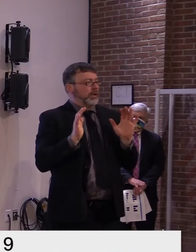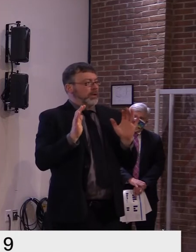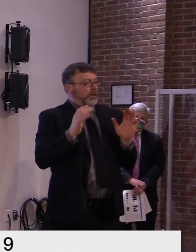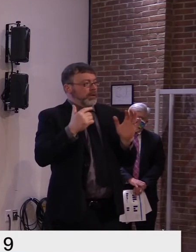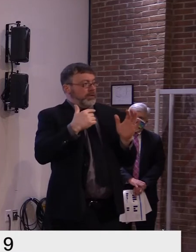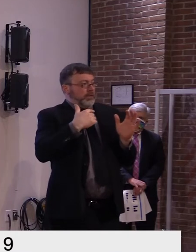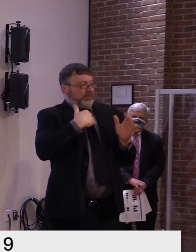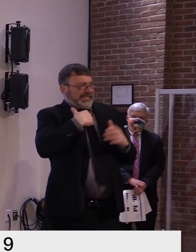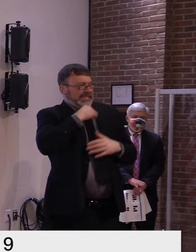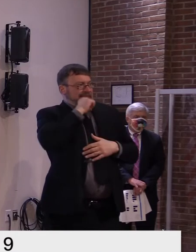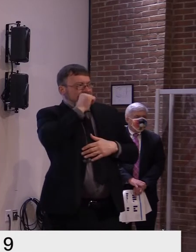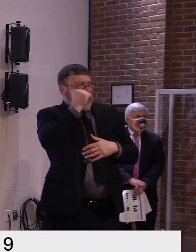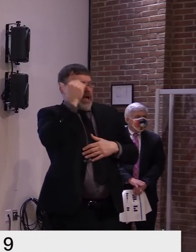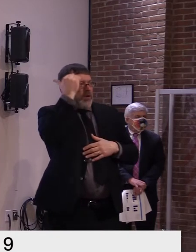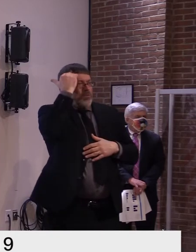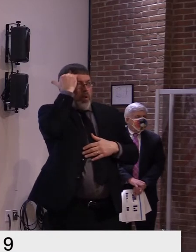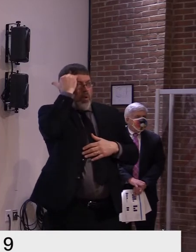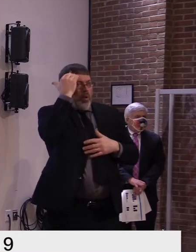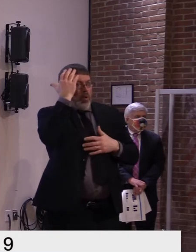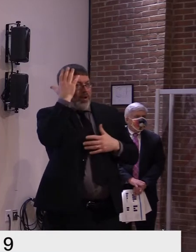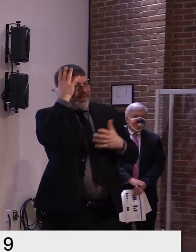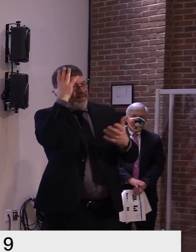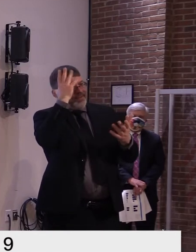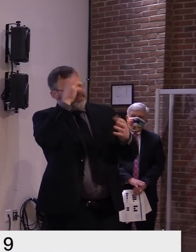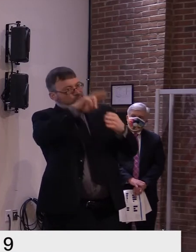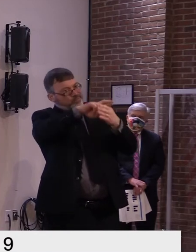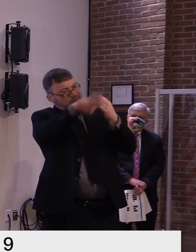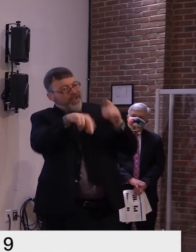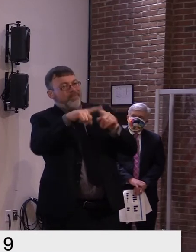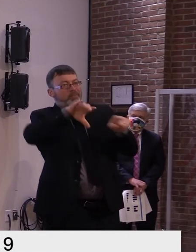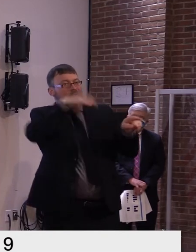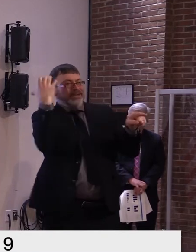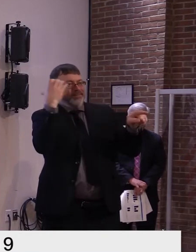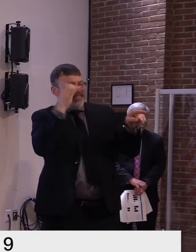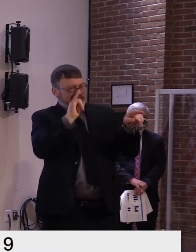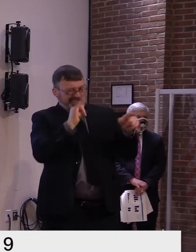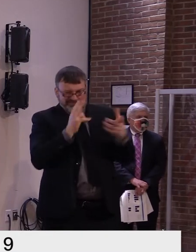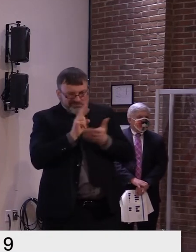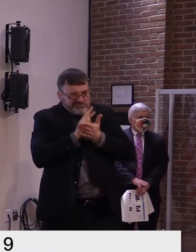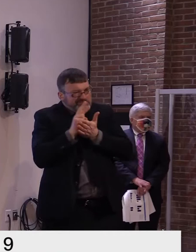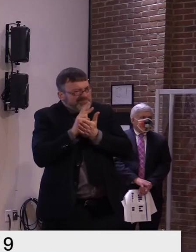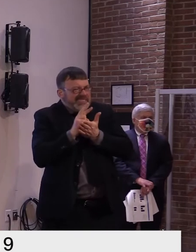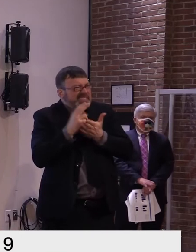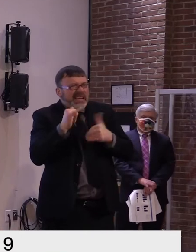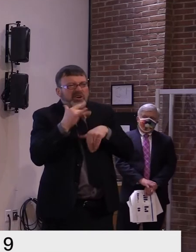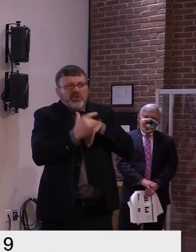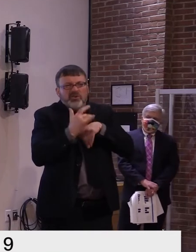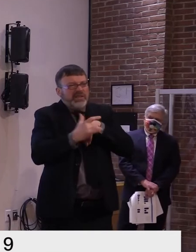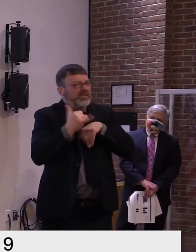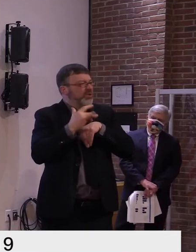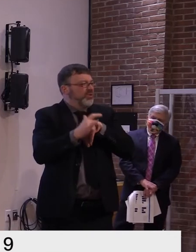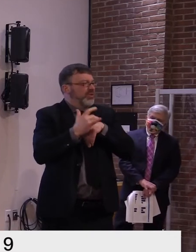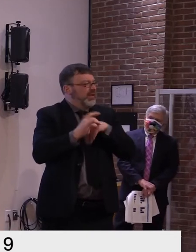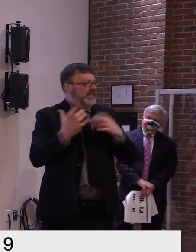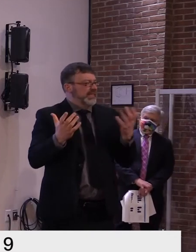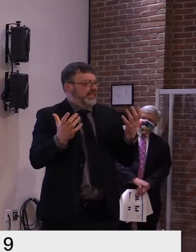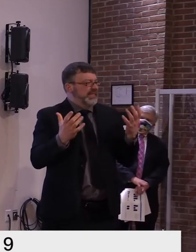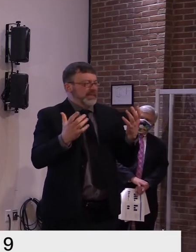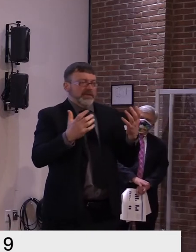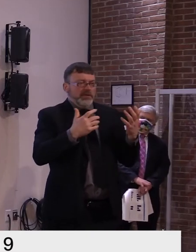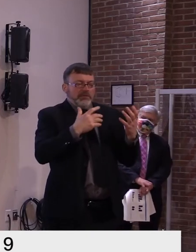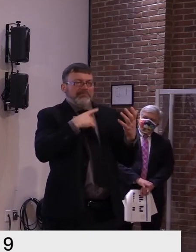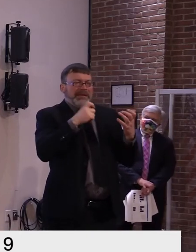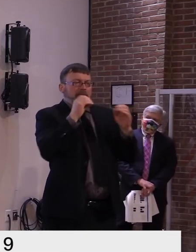which may or may not have any relationship to the question you answered, but we're going to have to watch the data closely, and I would not want to